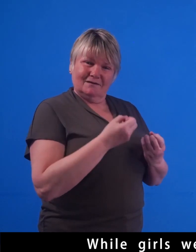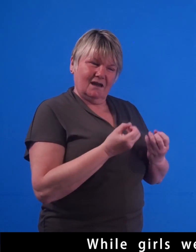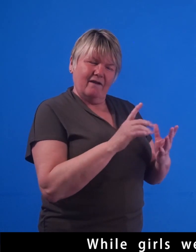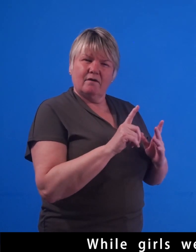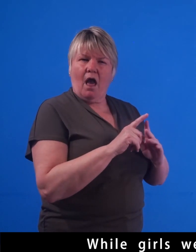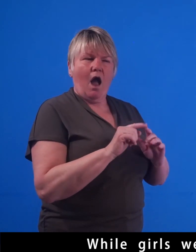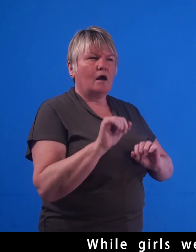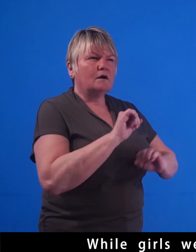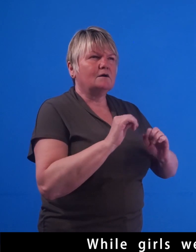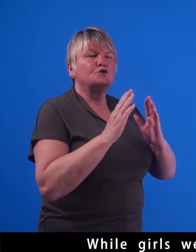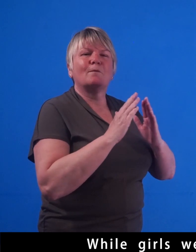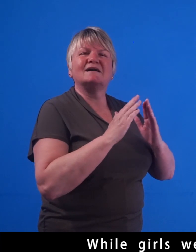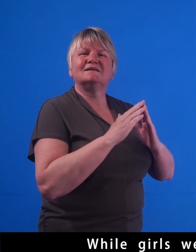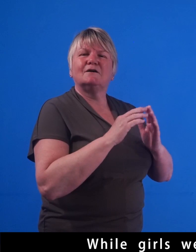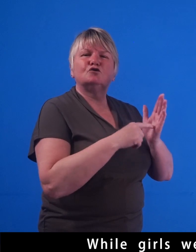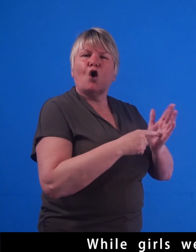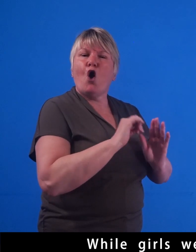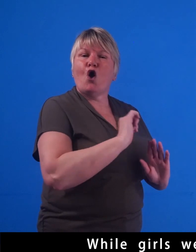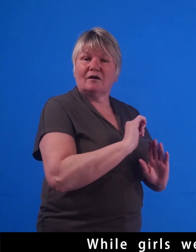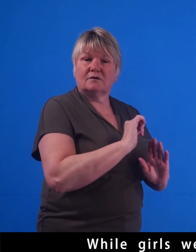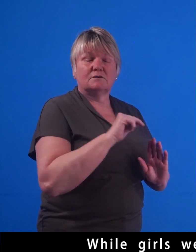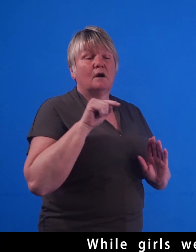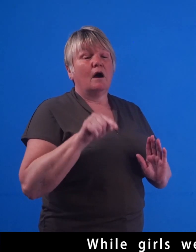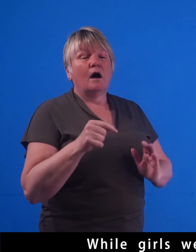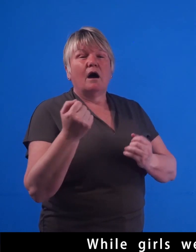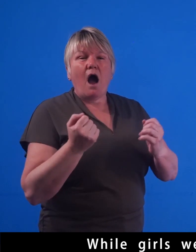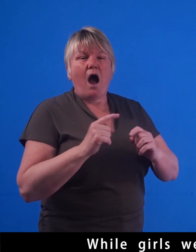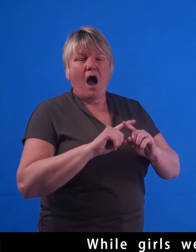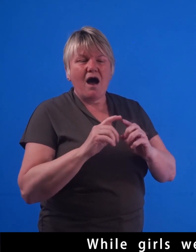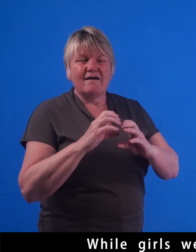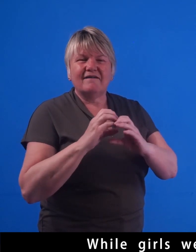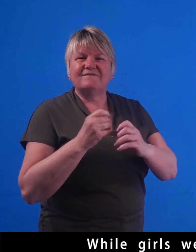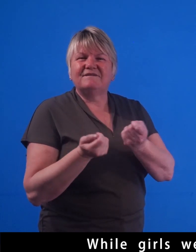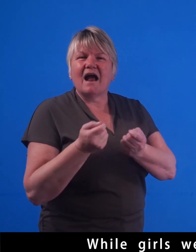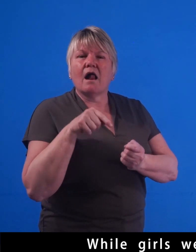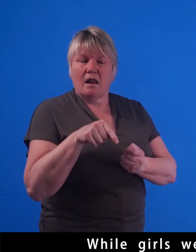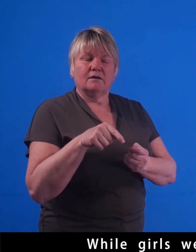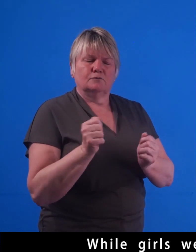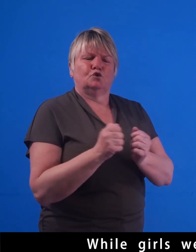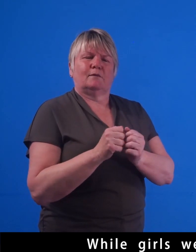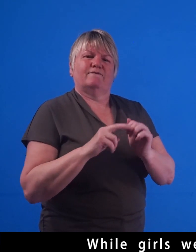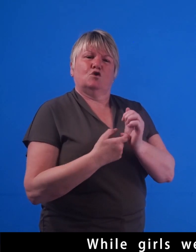While girls were given domestic toys, vehicles were considered suitable for boys.